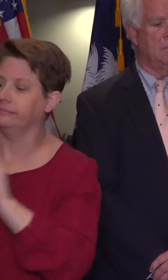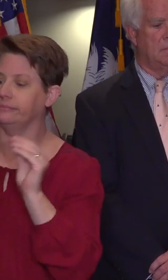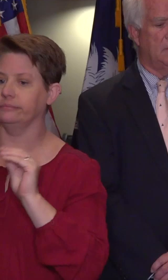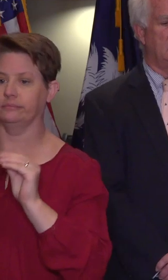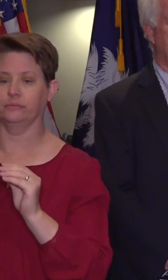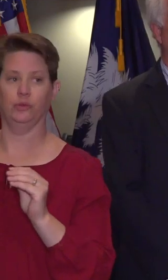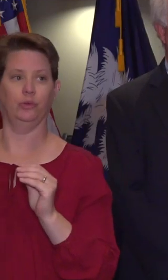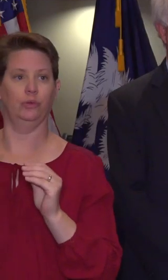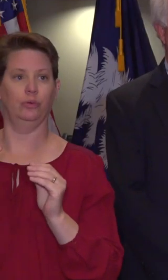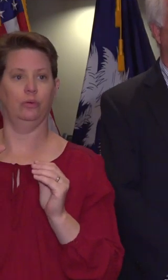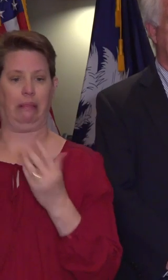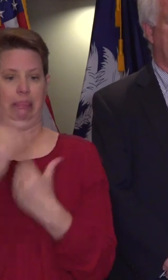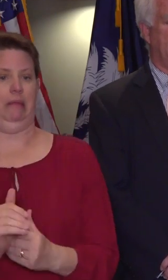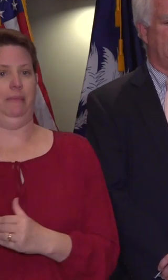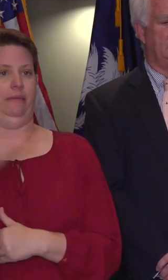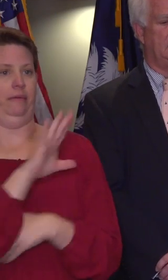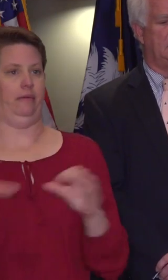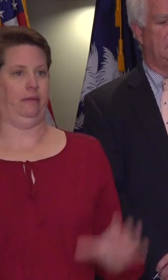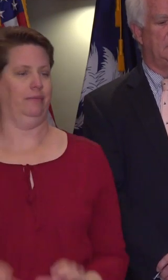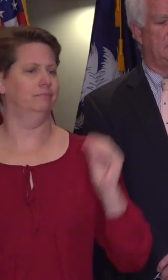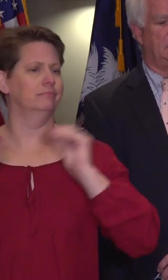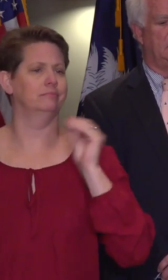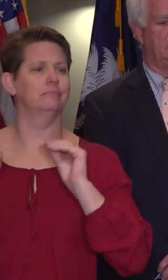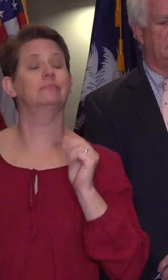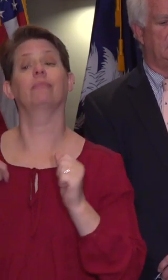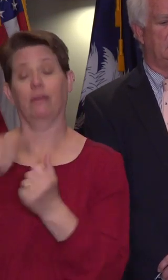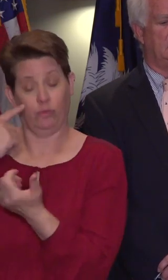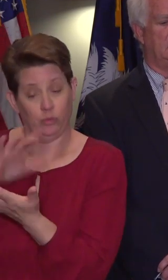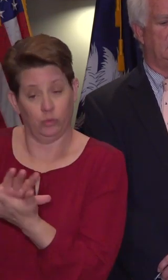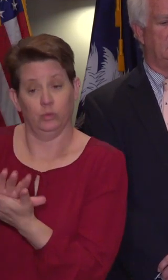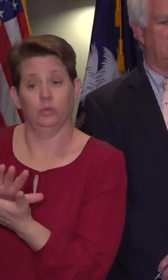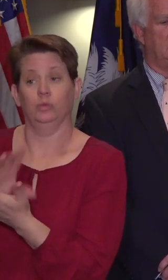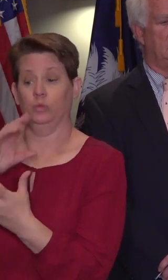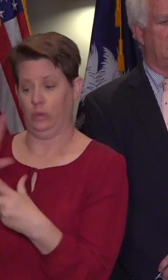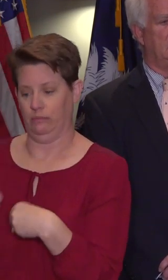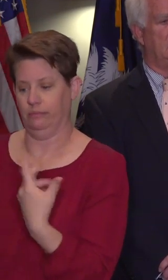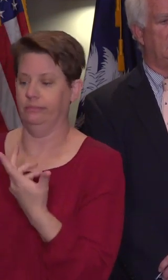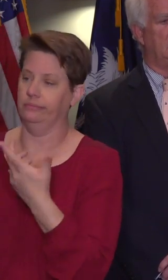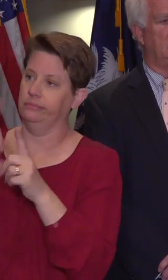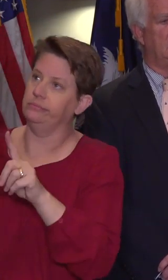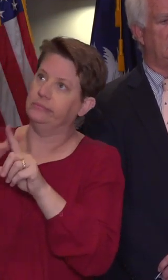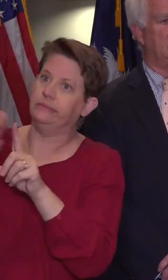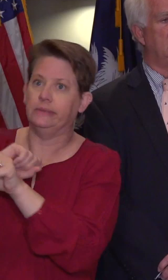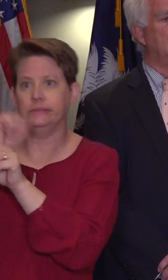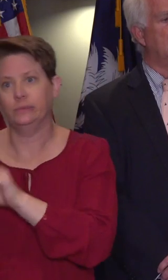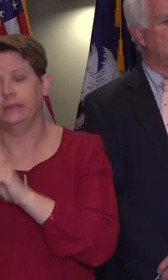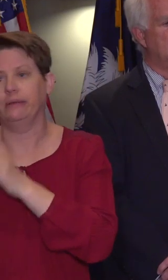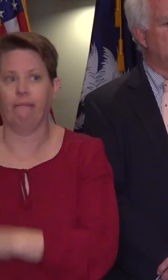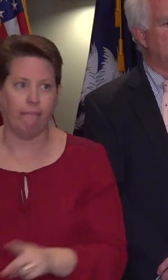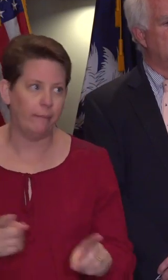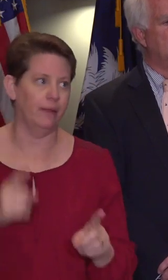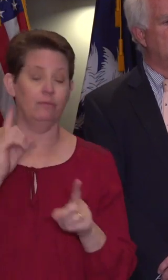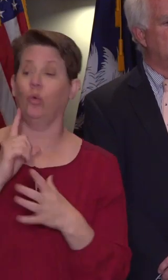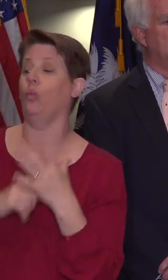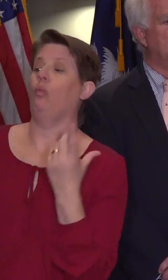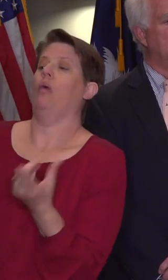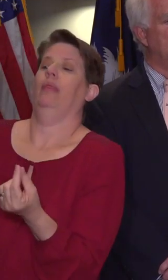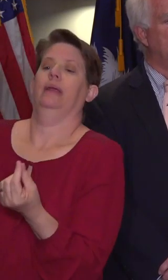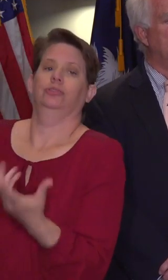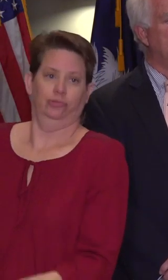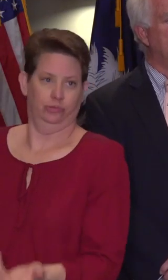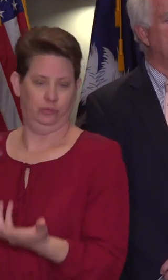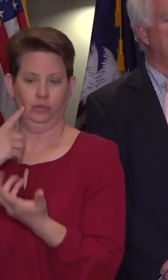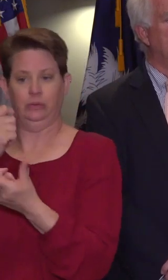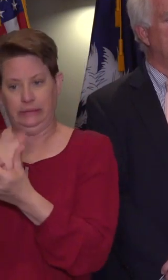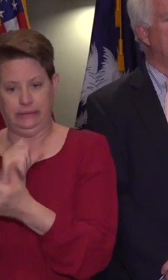curtail their activities. And so we have guidance for schools for a variety of conditions for the measures that they're supposed to take for